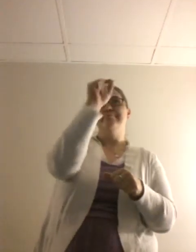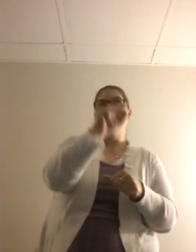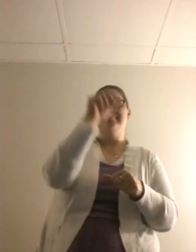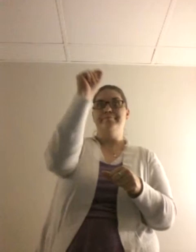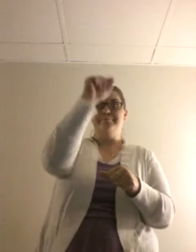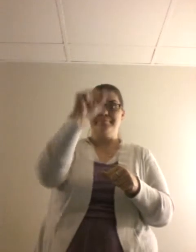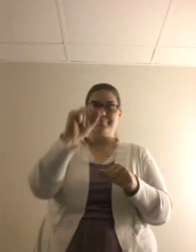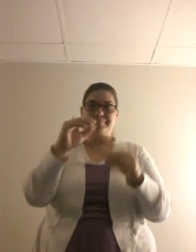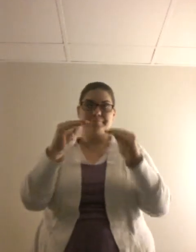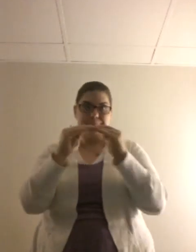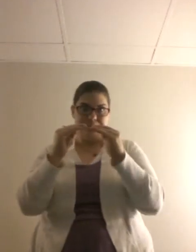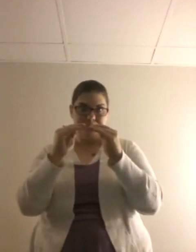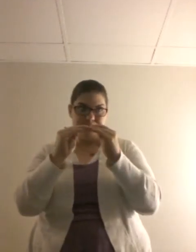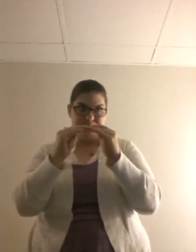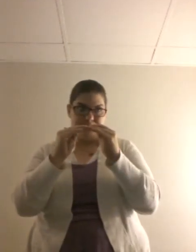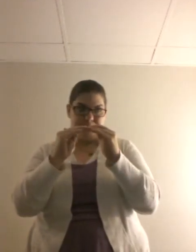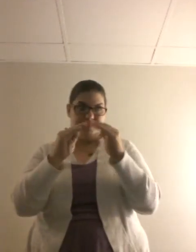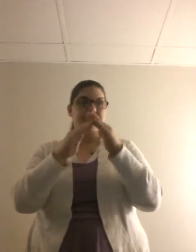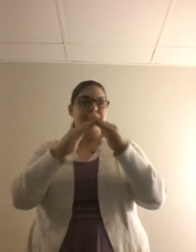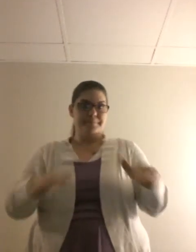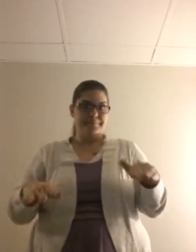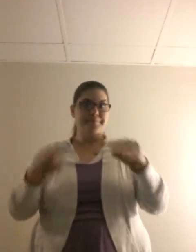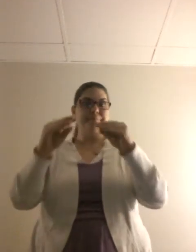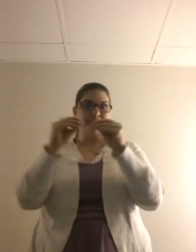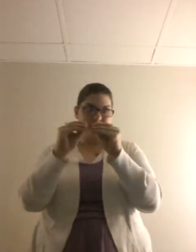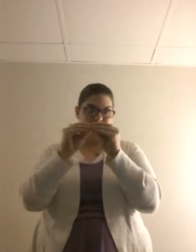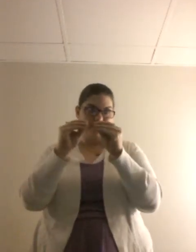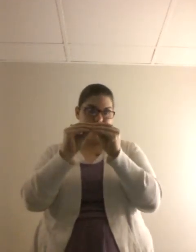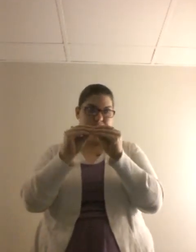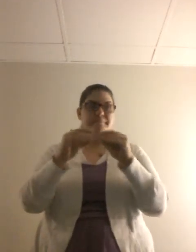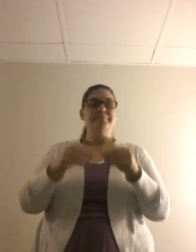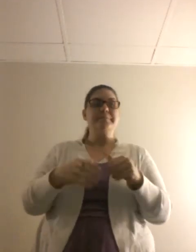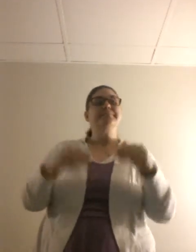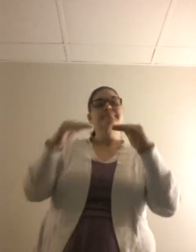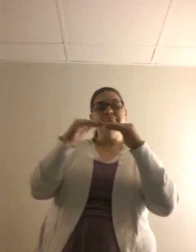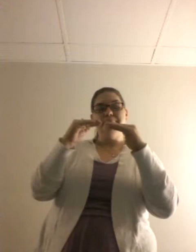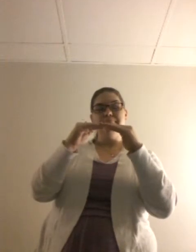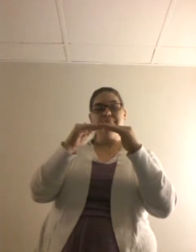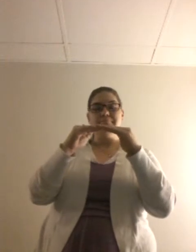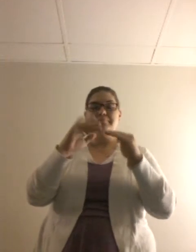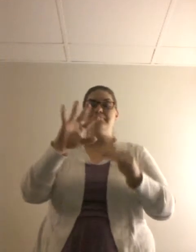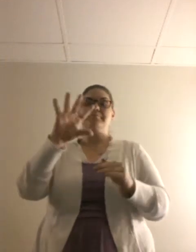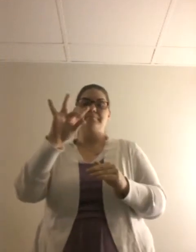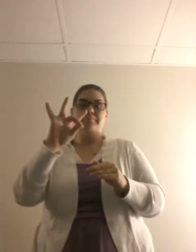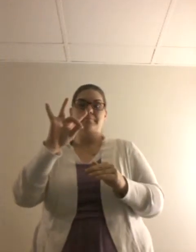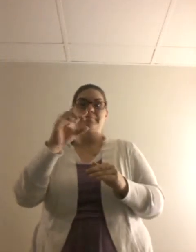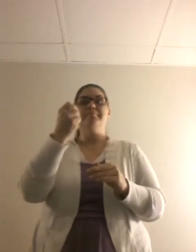12, so 8/12. And again, I can continue cutting that into smaller pieces and generating equivalent fractions.